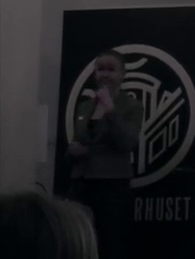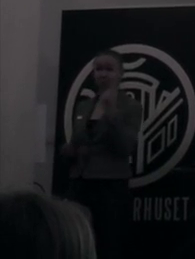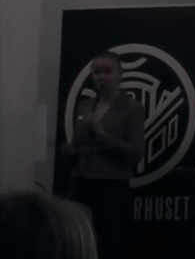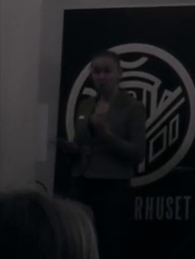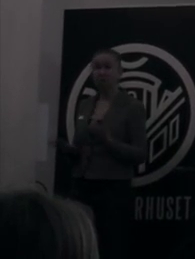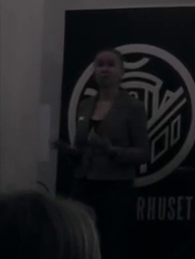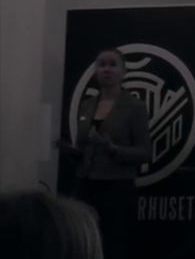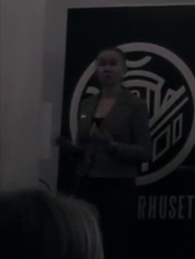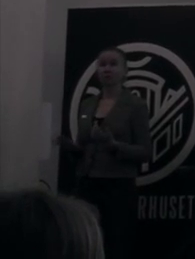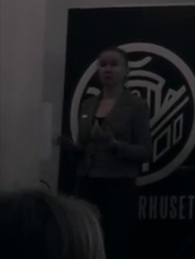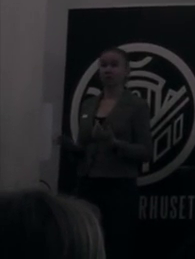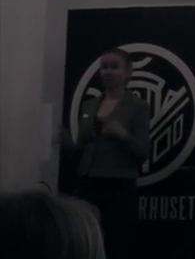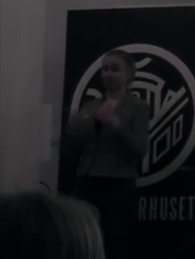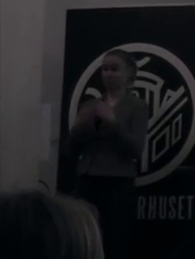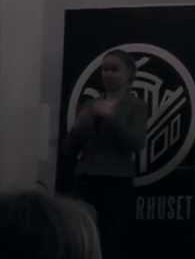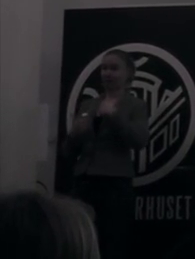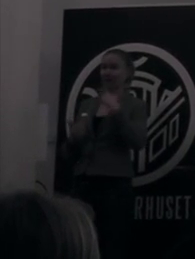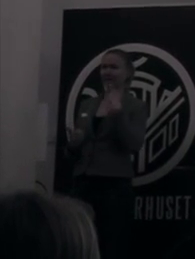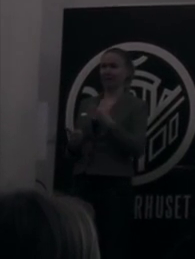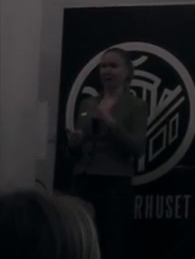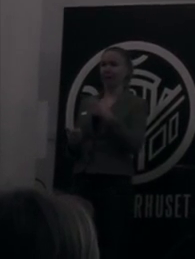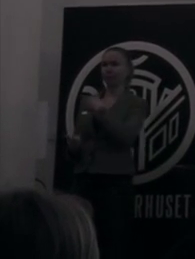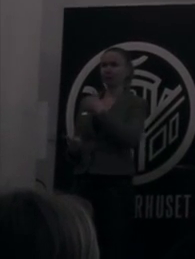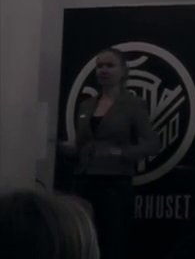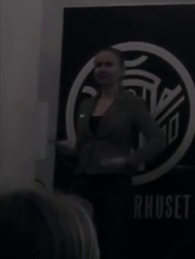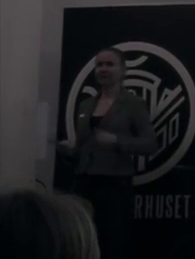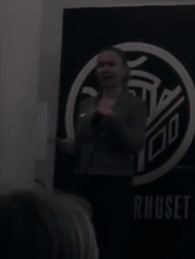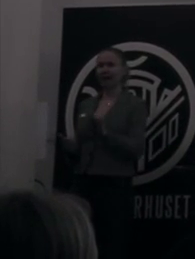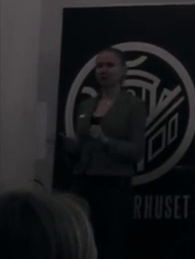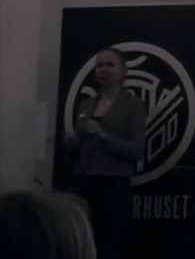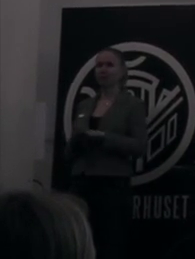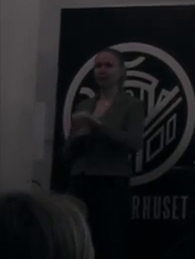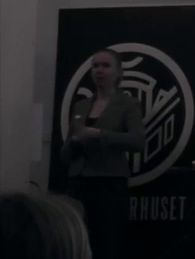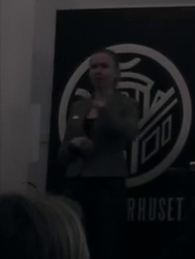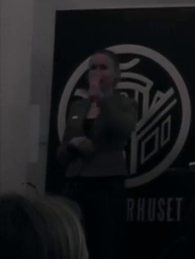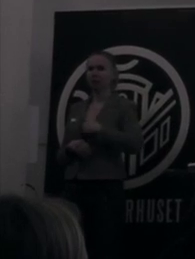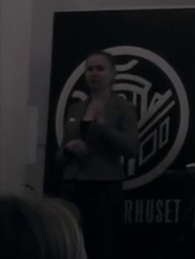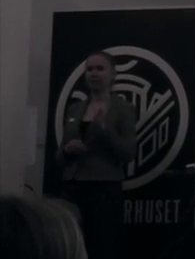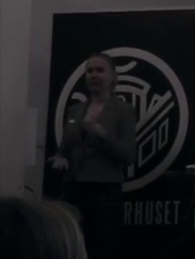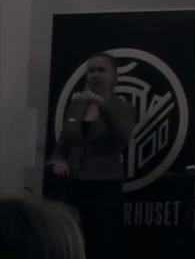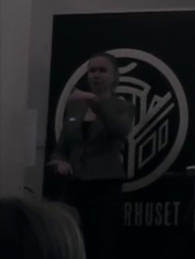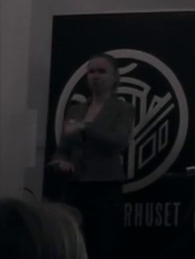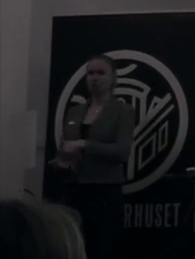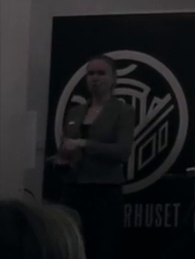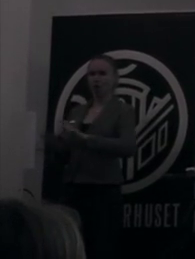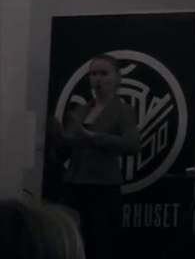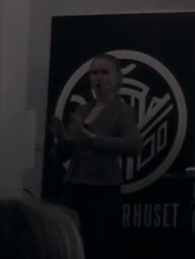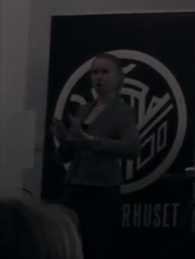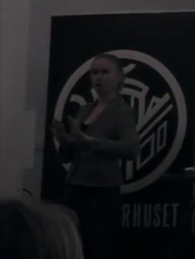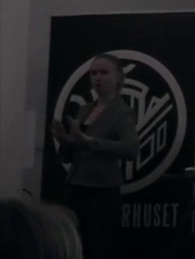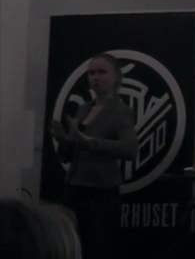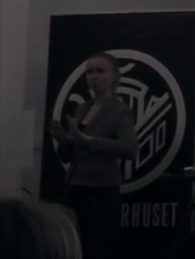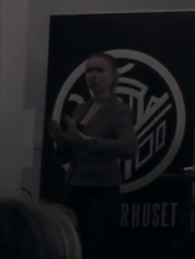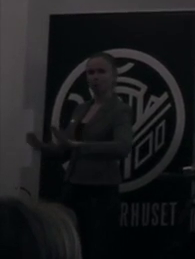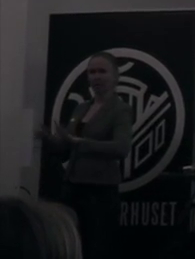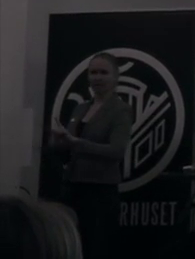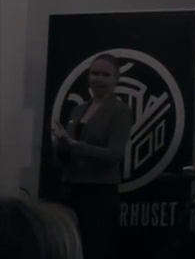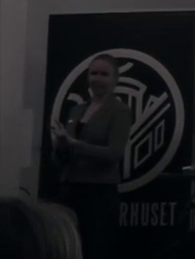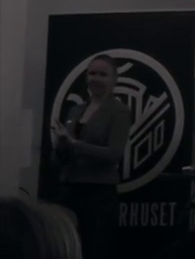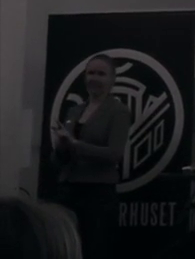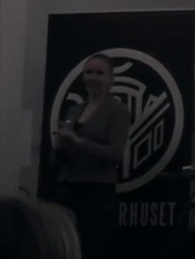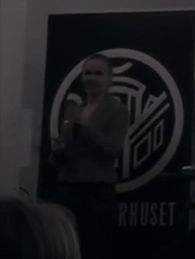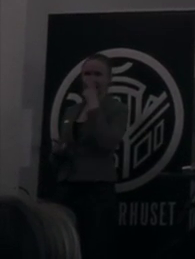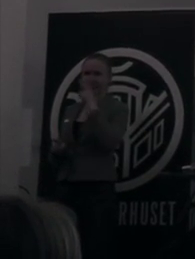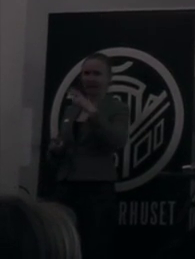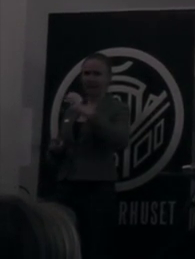And when they told me that President Klaus asked people to rise up and stop the debauchery that would be gay Pride, of